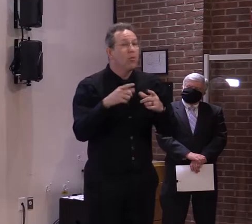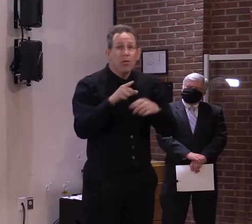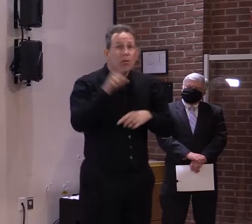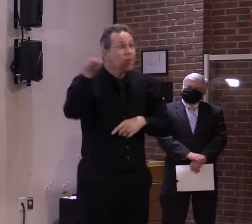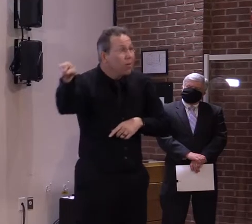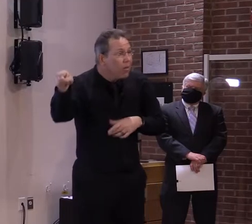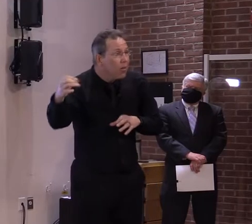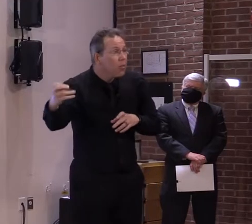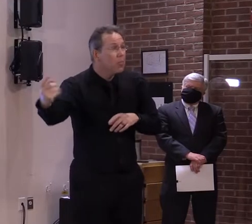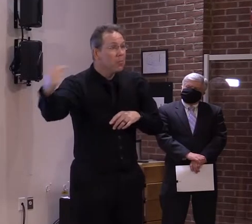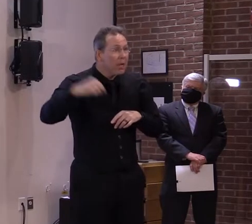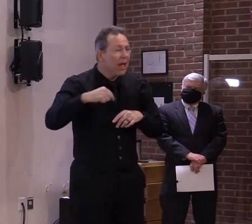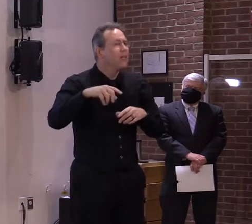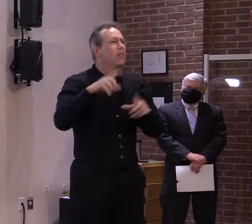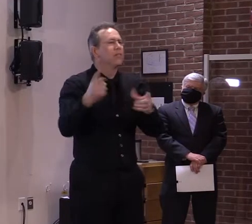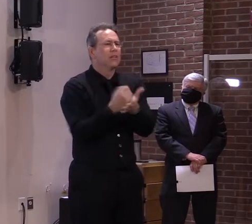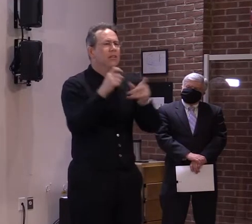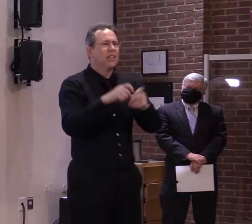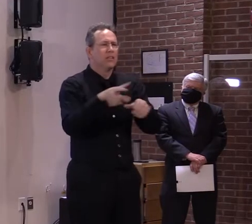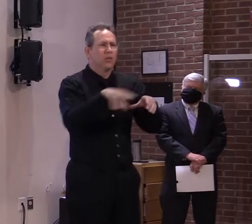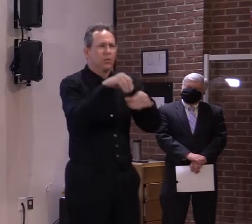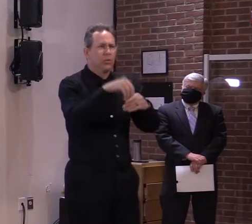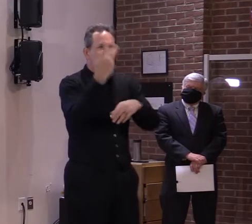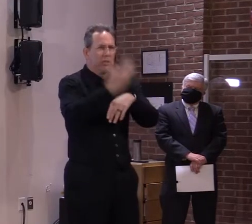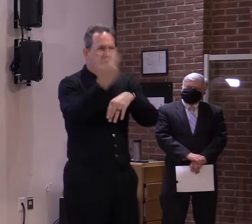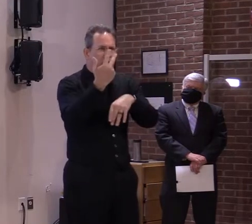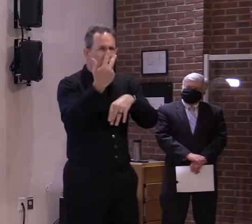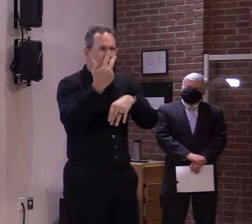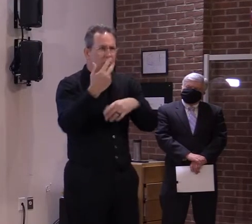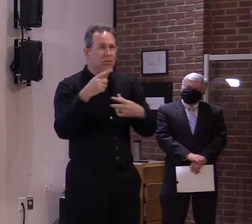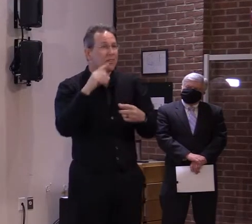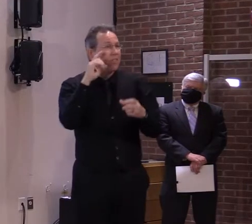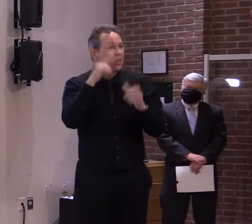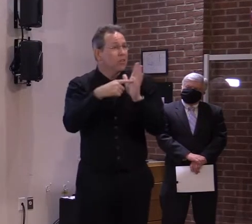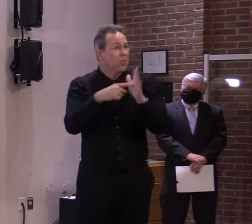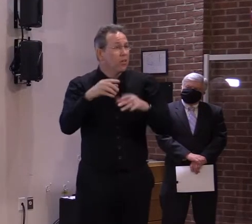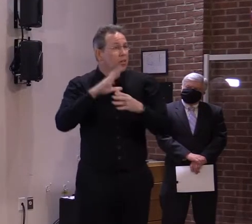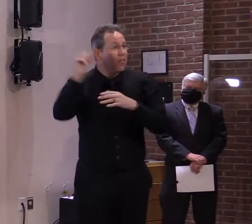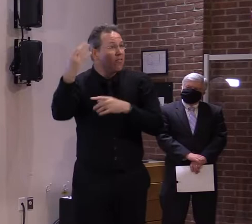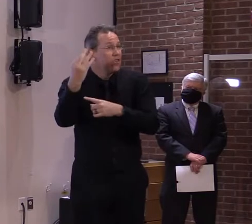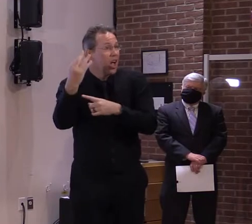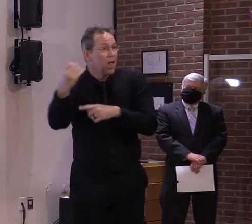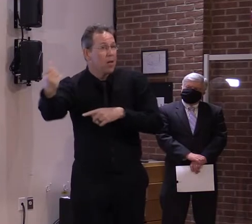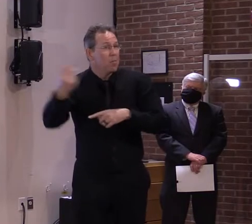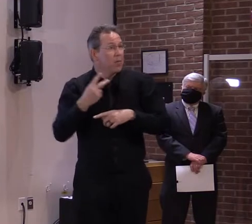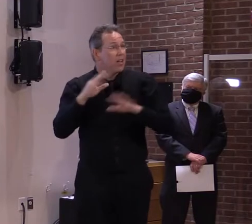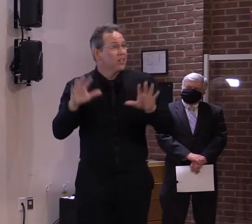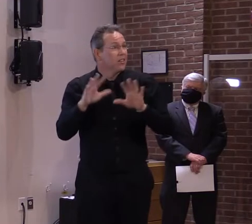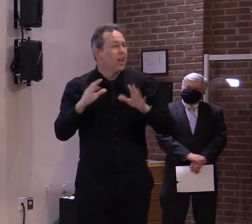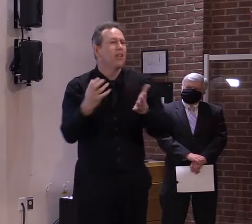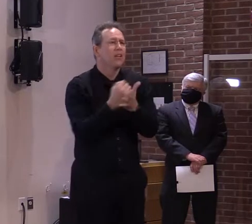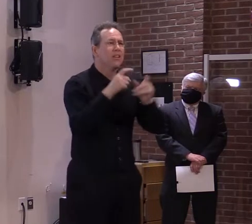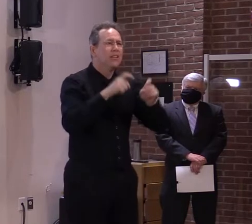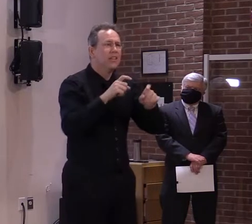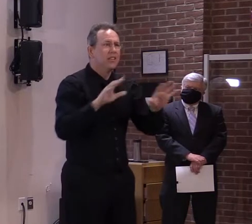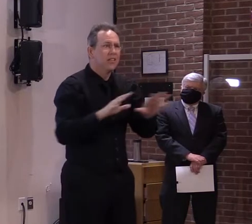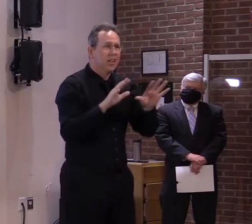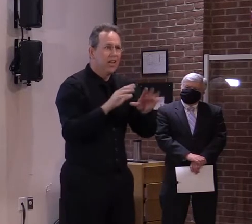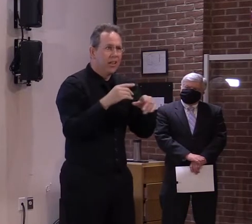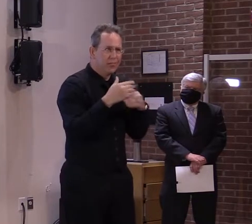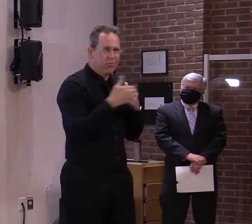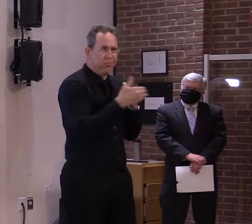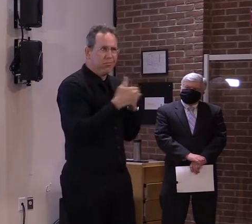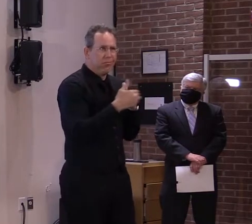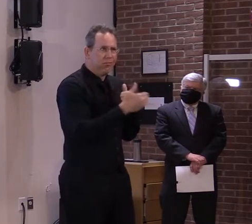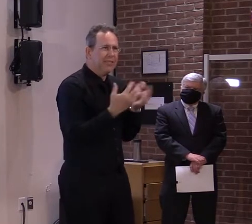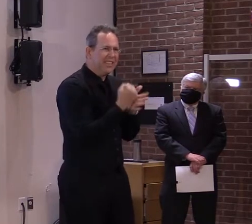longer need to quarantine. Likewise, this policy will allow visitors from other states to come to Vermont as